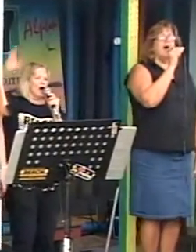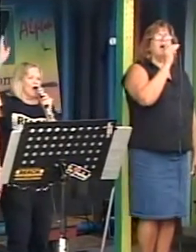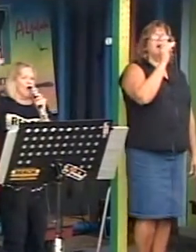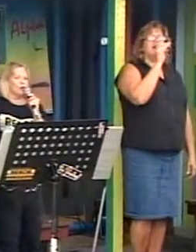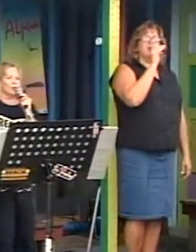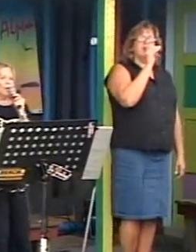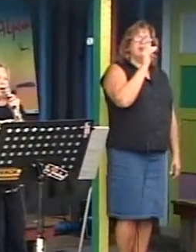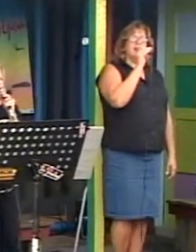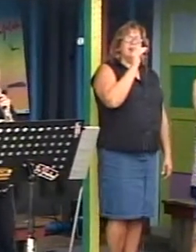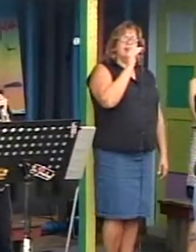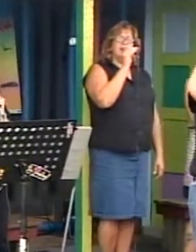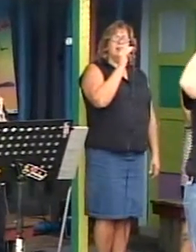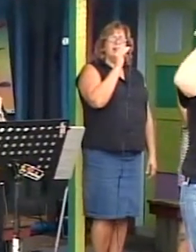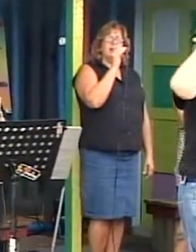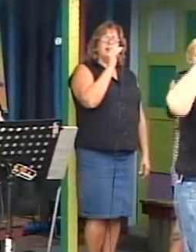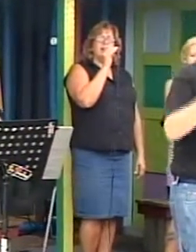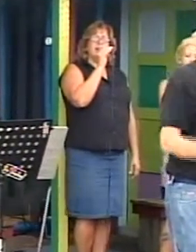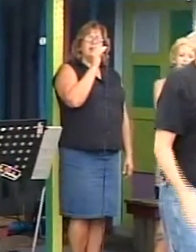How